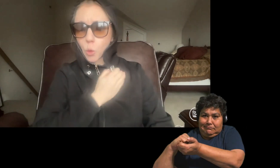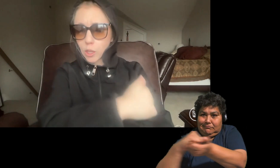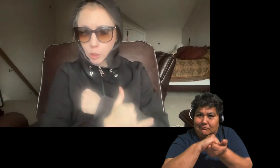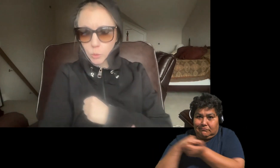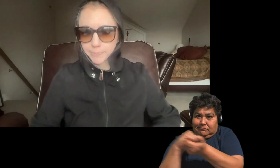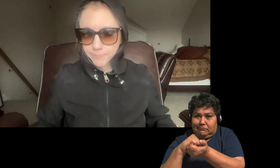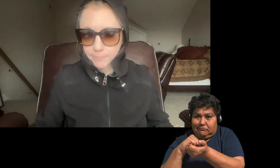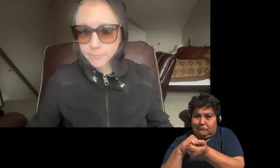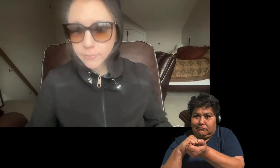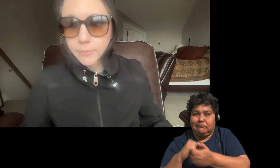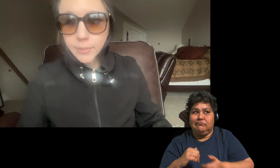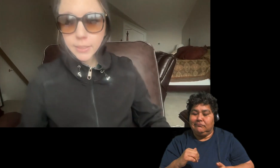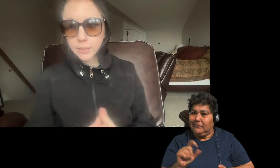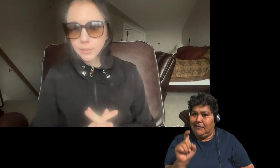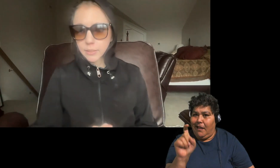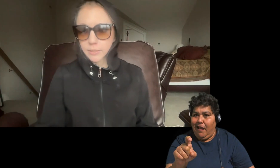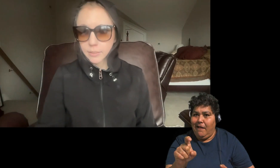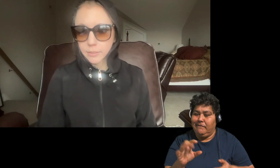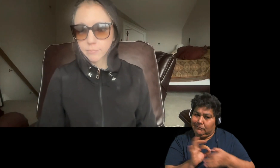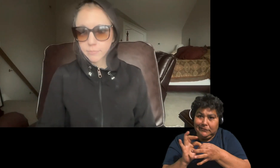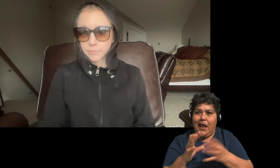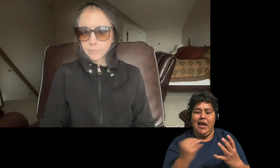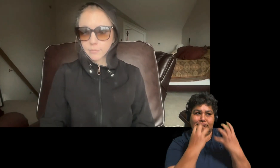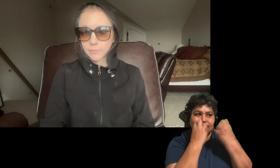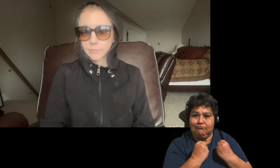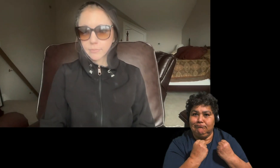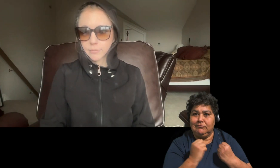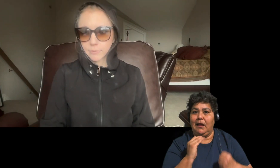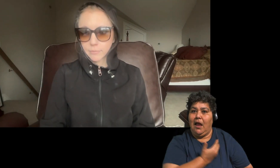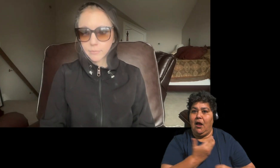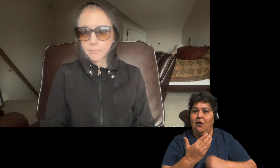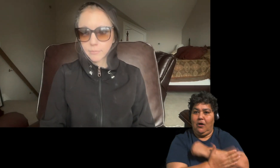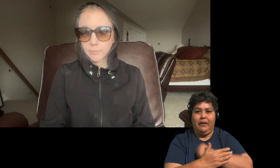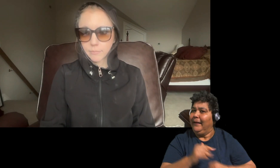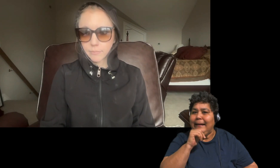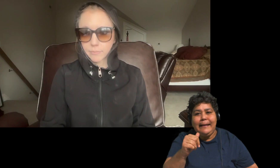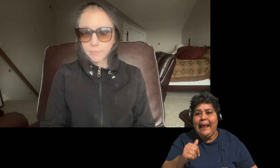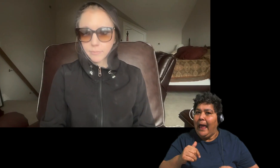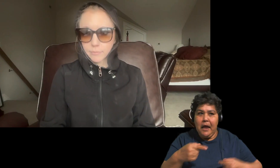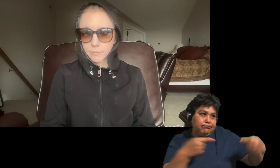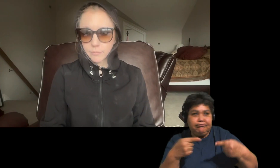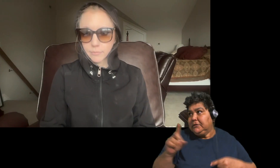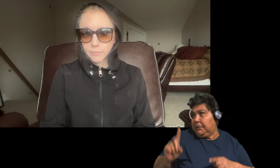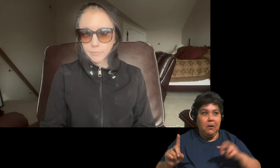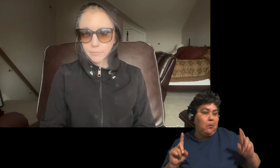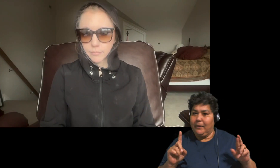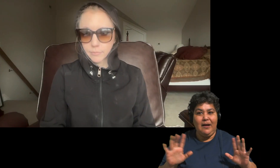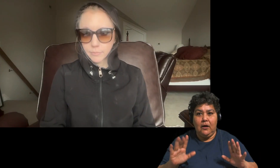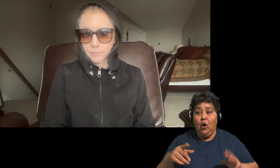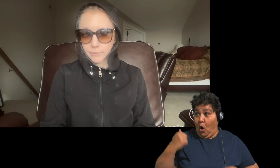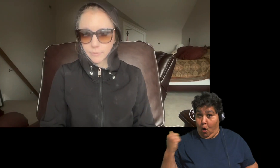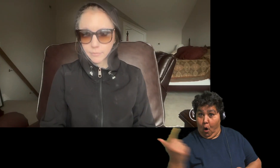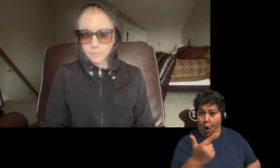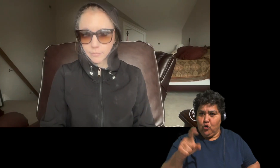we have to get back together our country. This is not about parties. we should all be outraged. The system